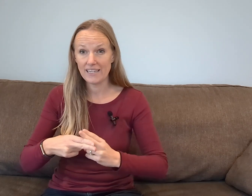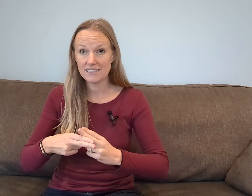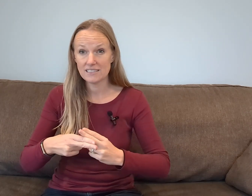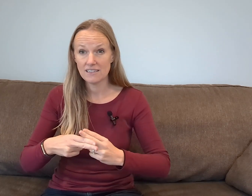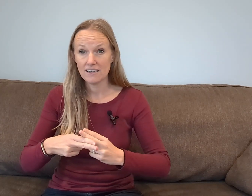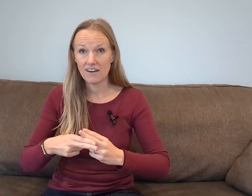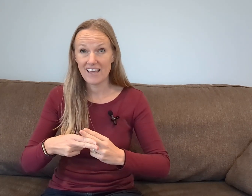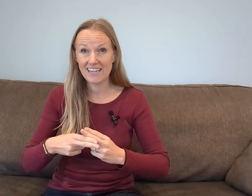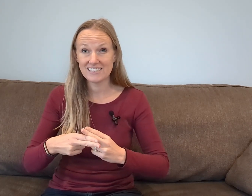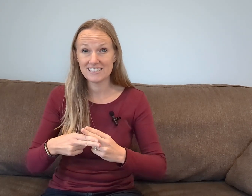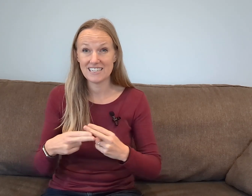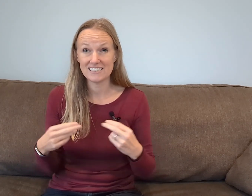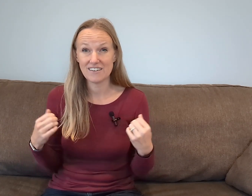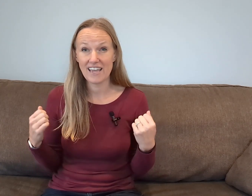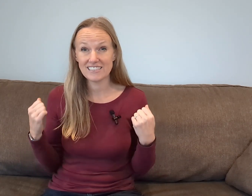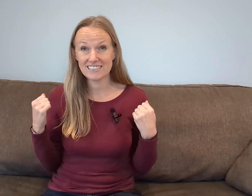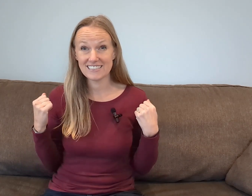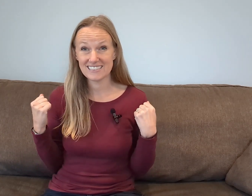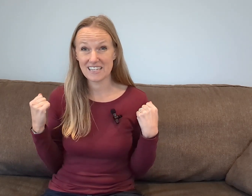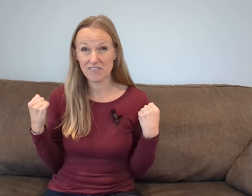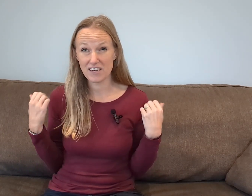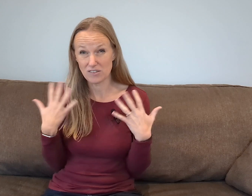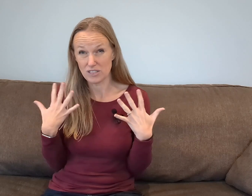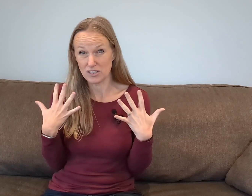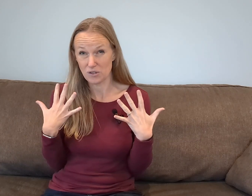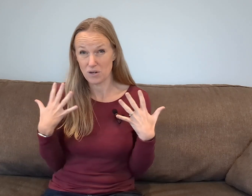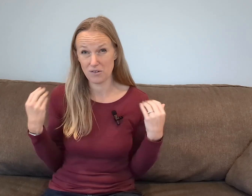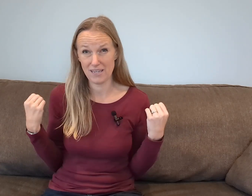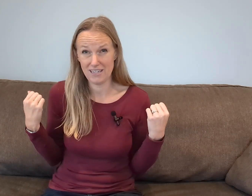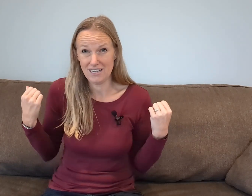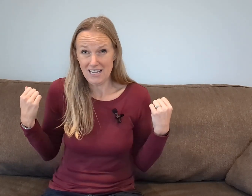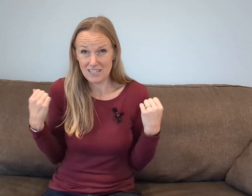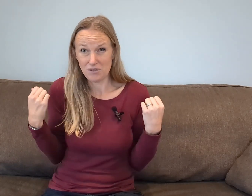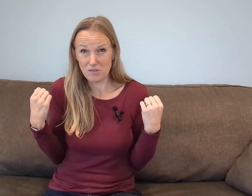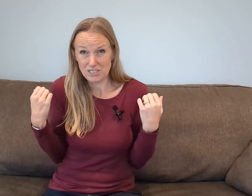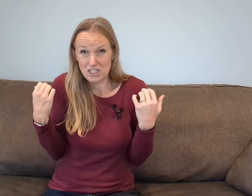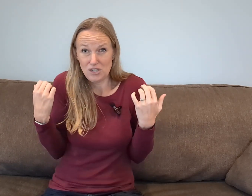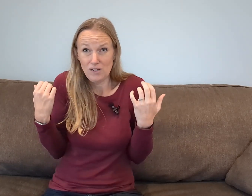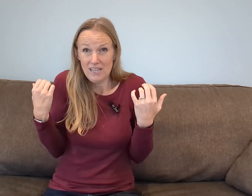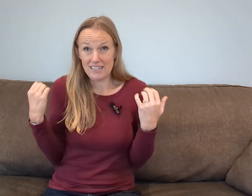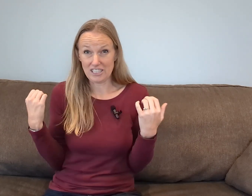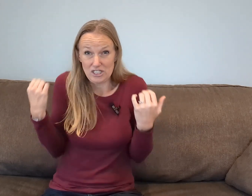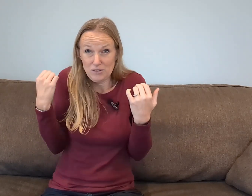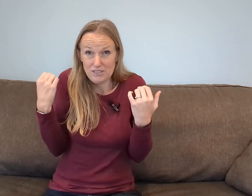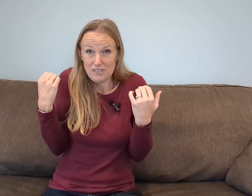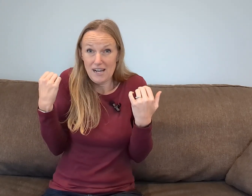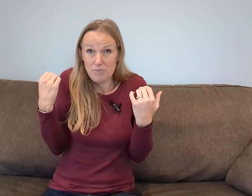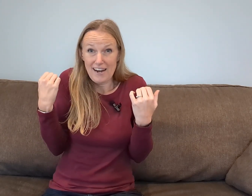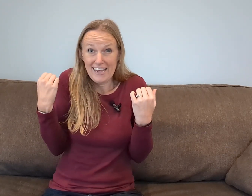weight of anxiousness. Now, anxiousness is like fear, only you don't go all the way in. And you really want to show, like, your shoulders are up, you're